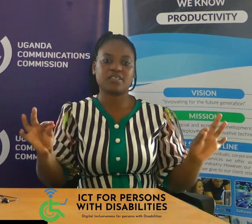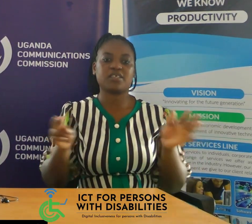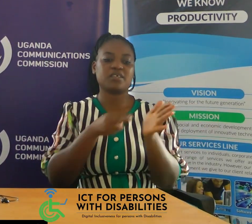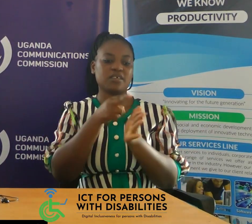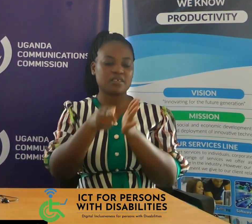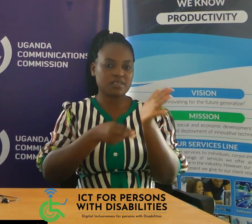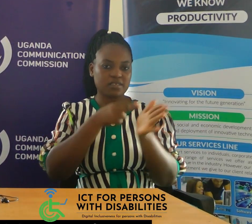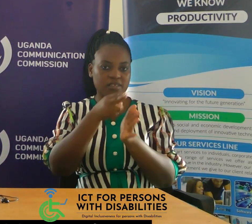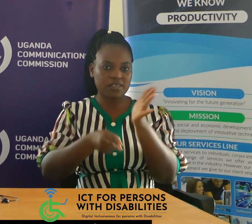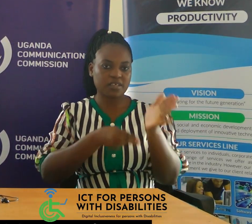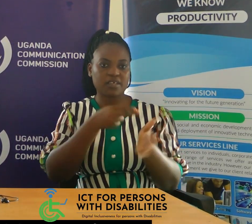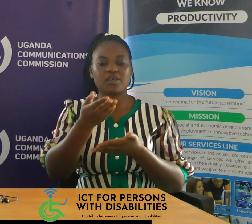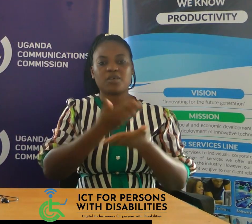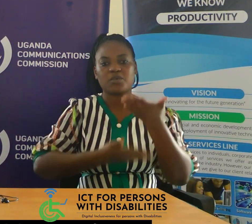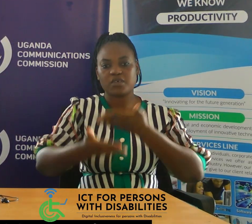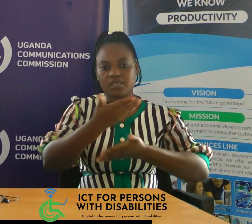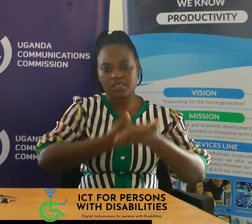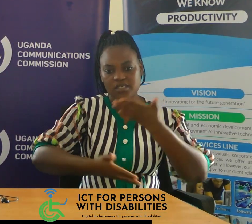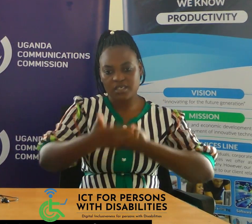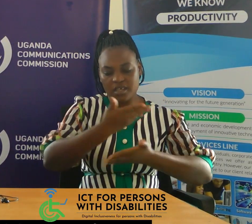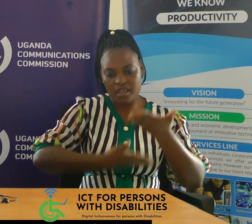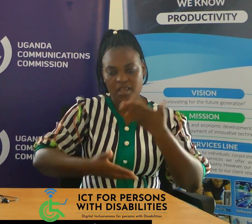Okay, so thank you for that.